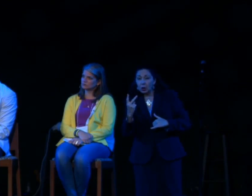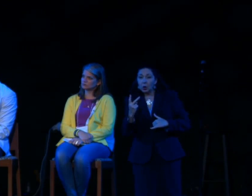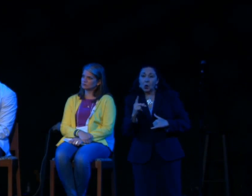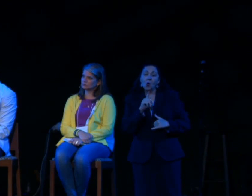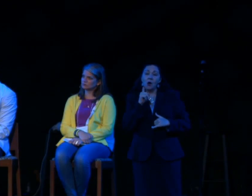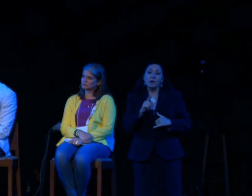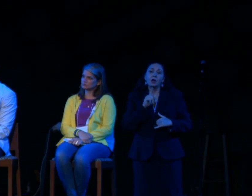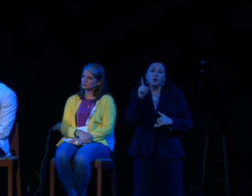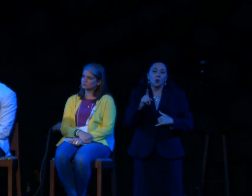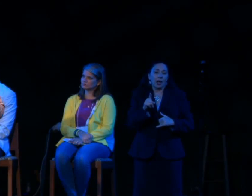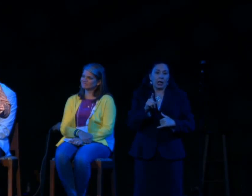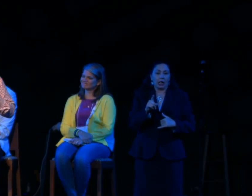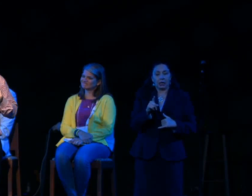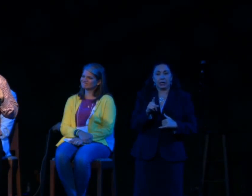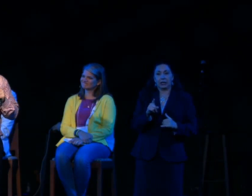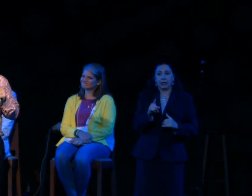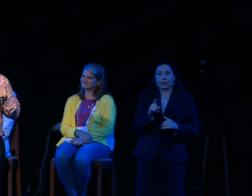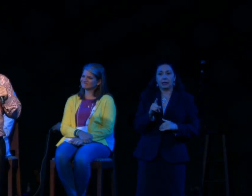parliamentary,